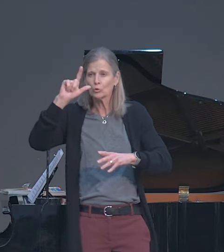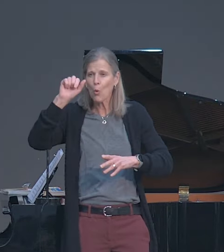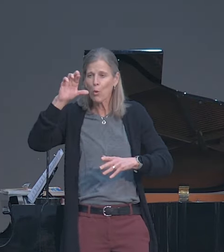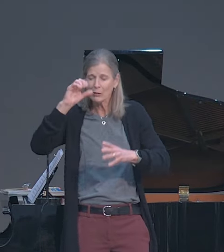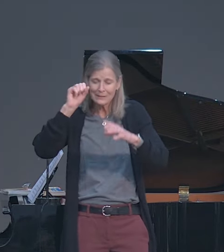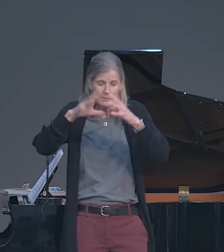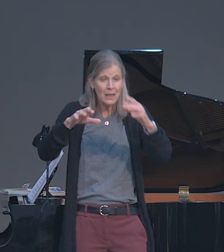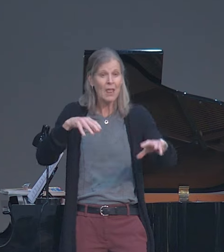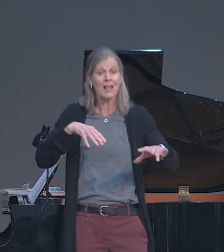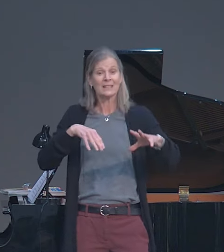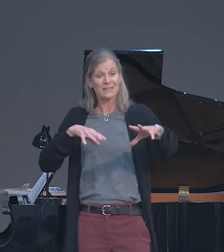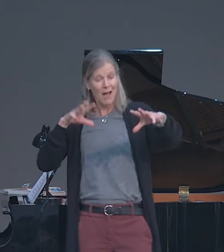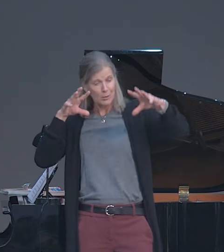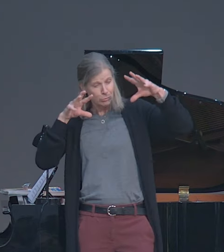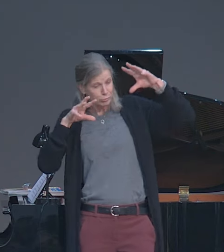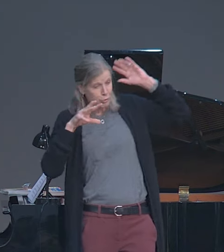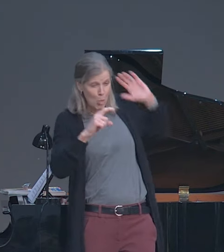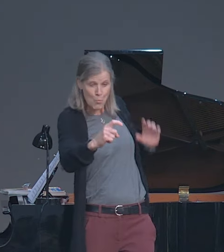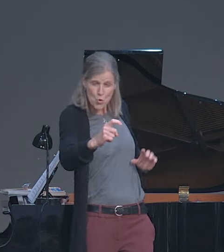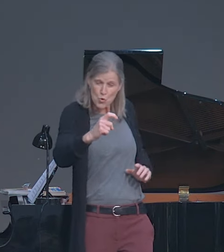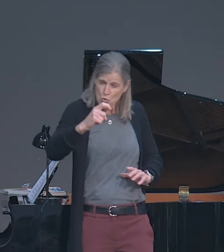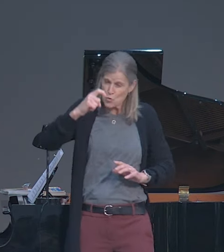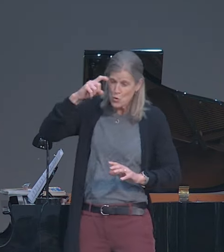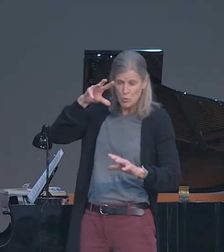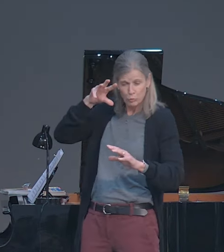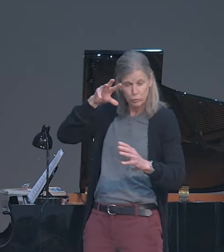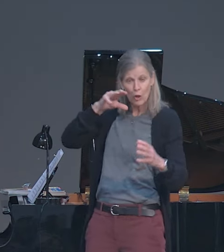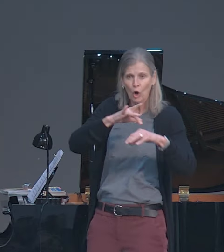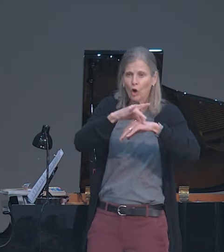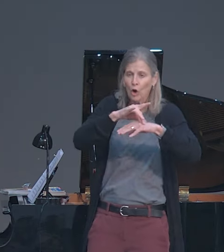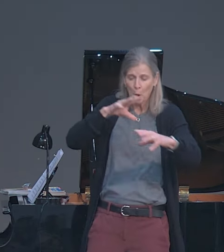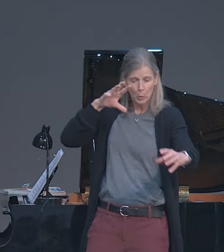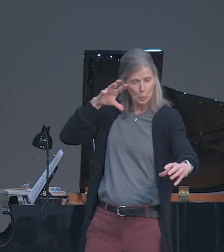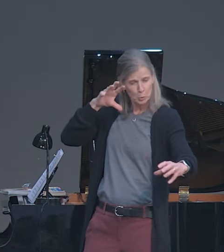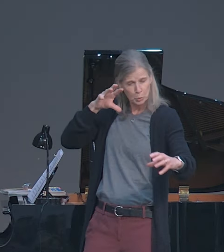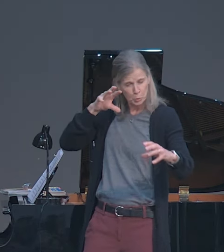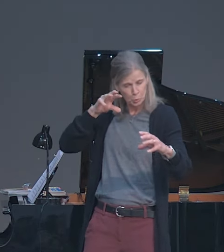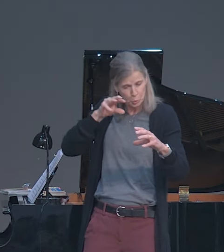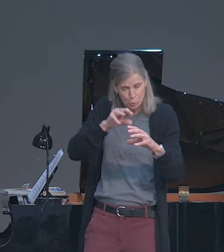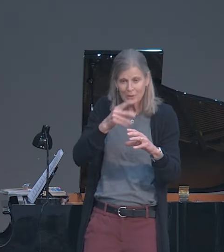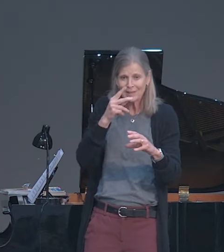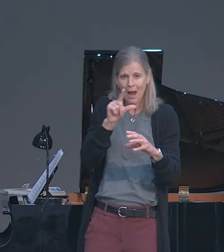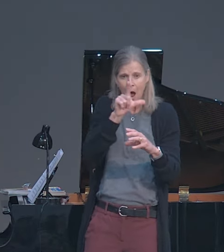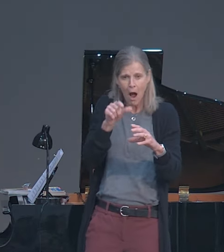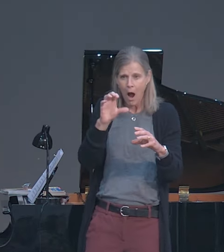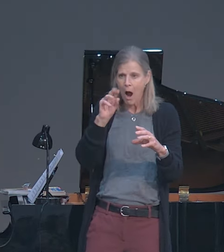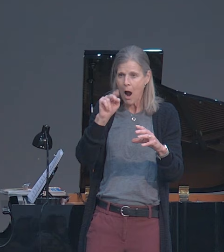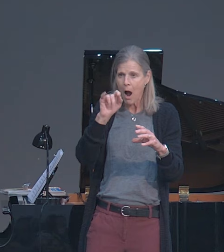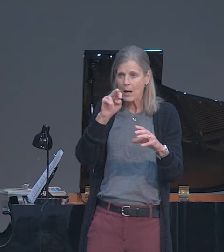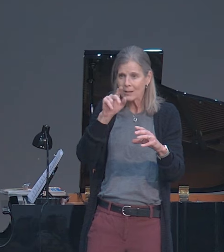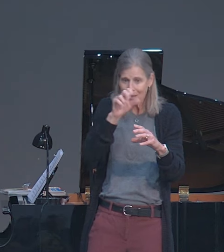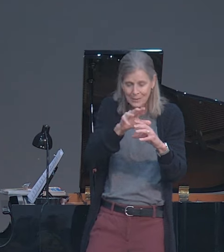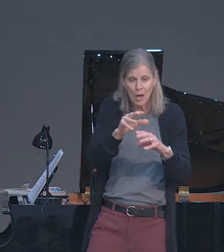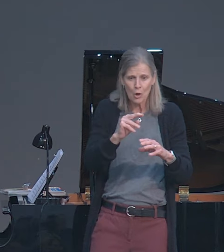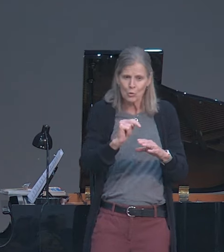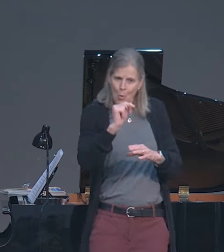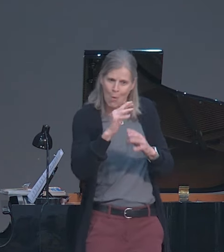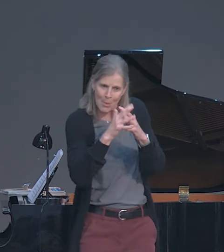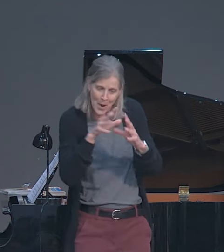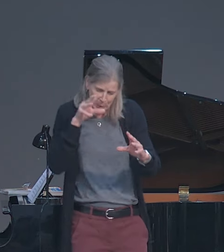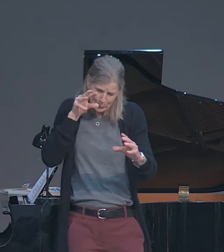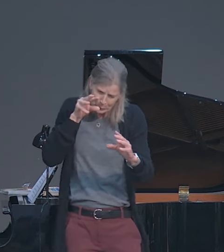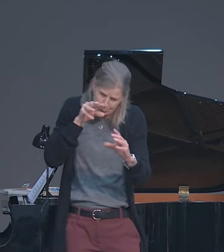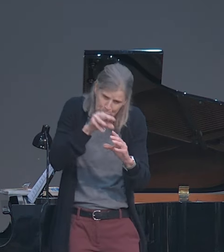the sun, and then the moon, and then toward the Earth. And as it neared Earth, the continents came into view, and then North America, and